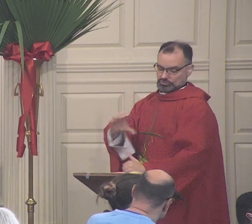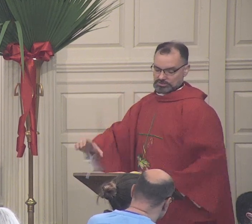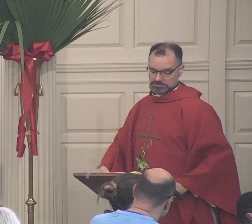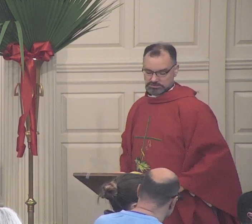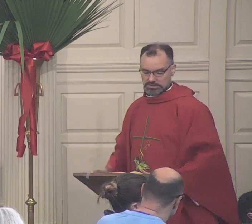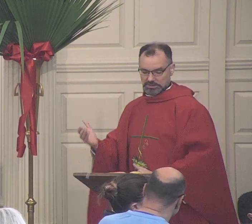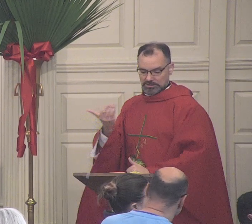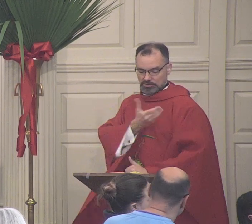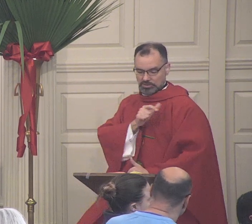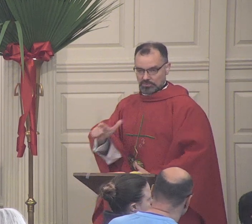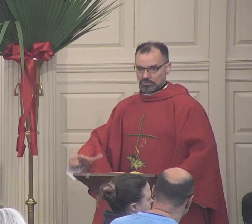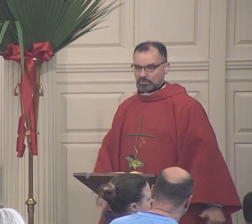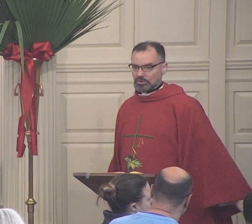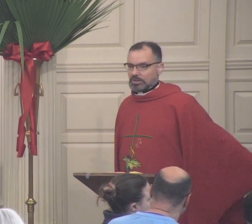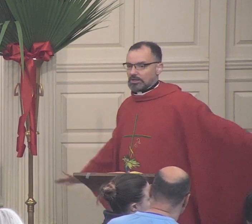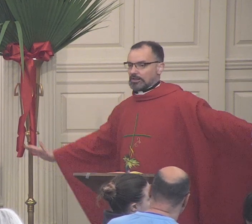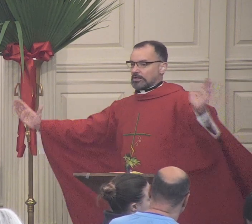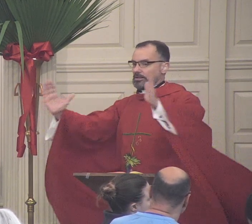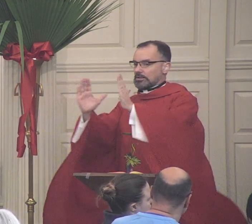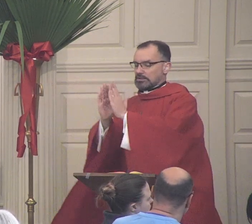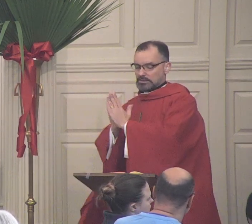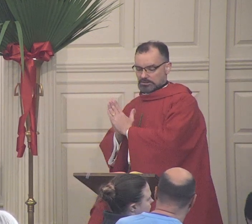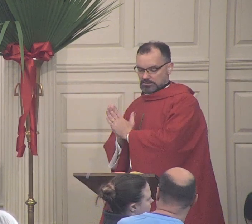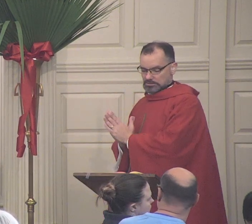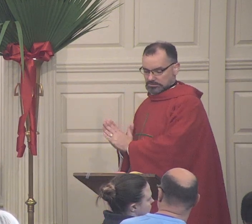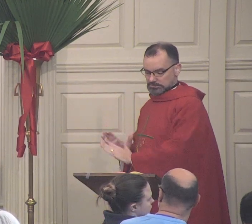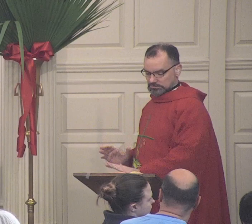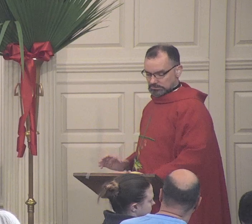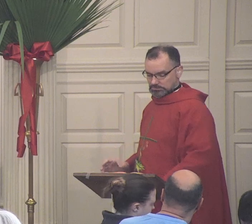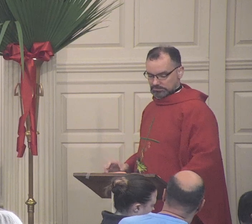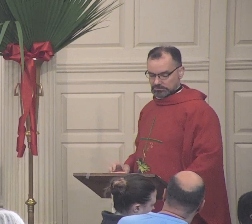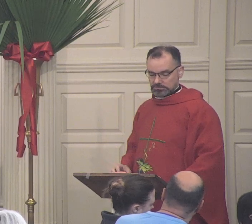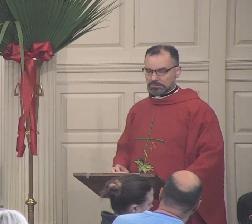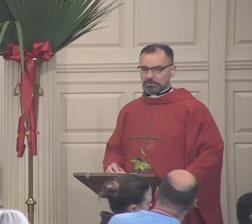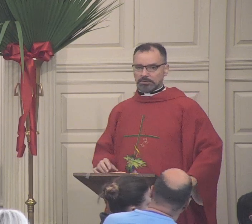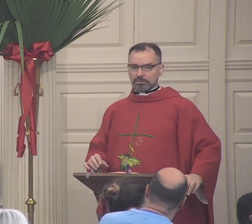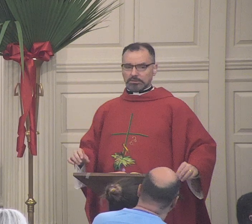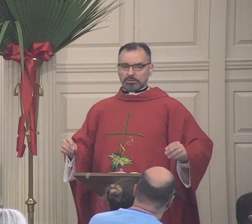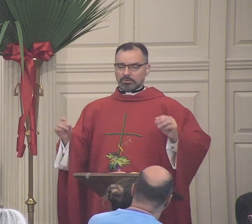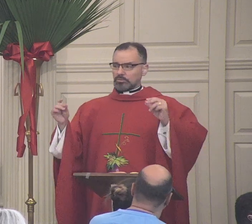Through Christ our Lord. Amen.